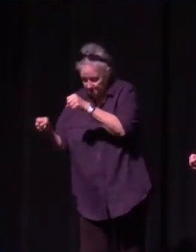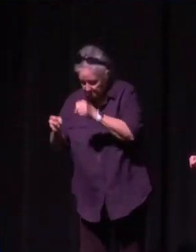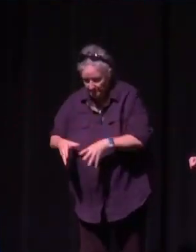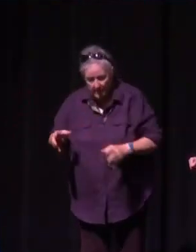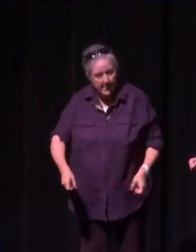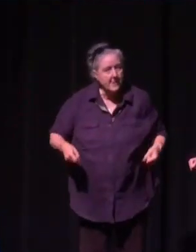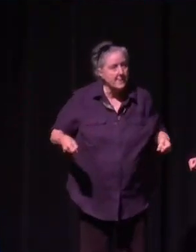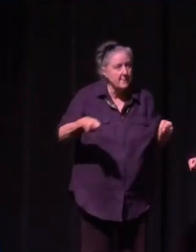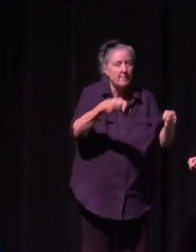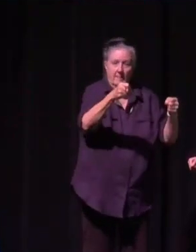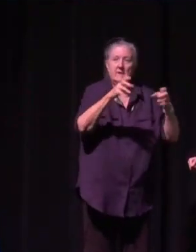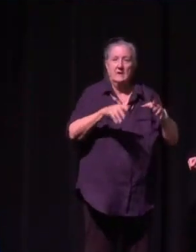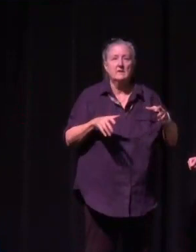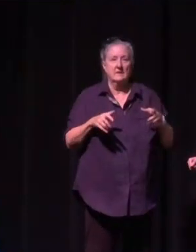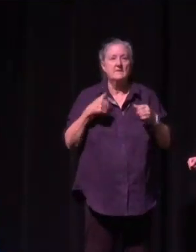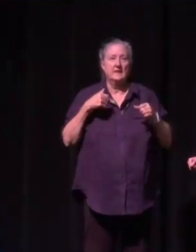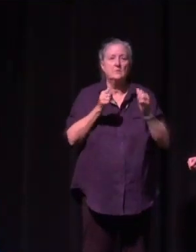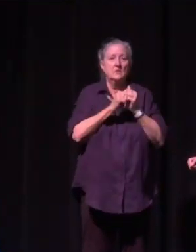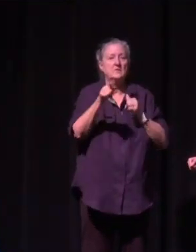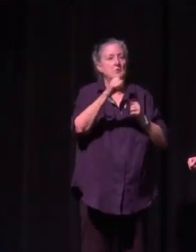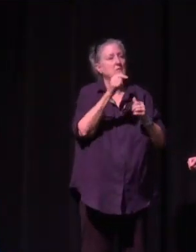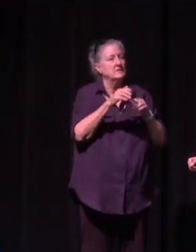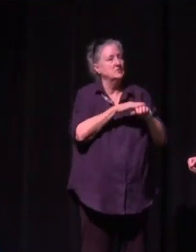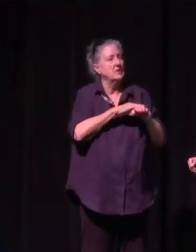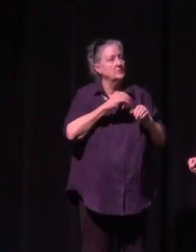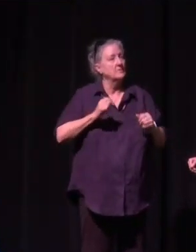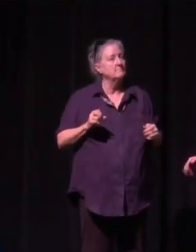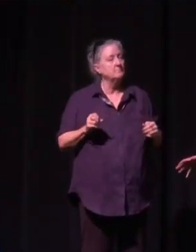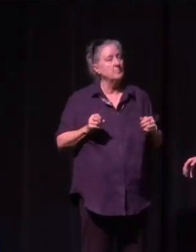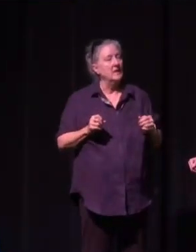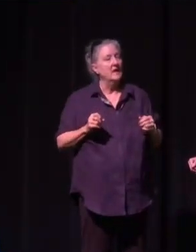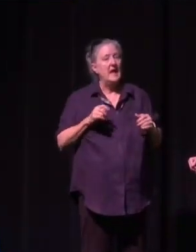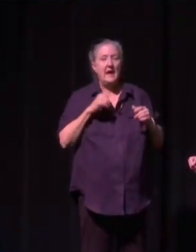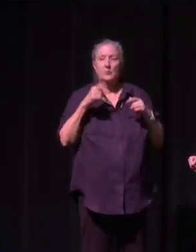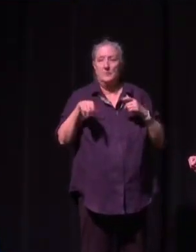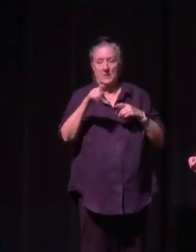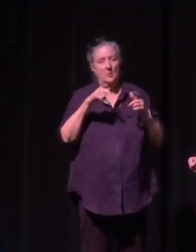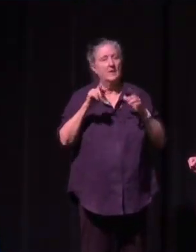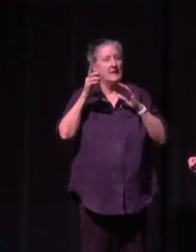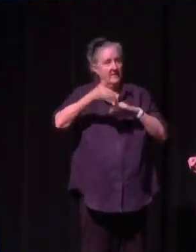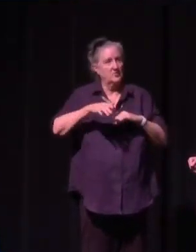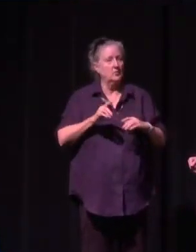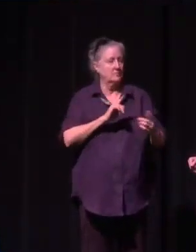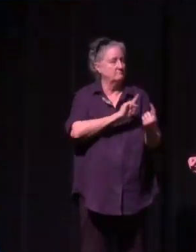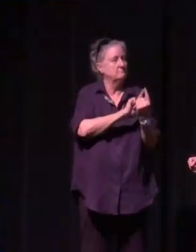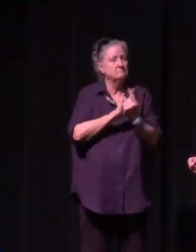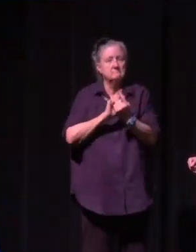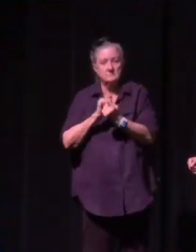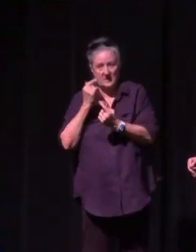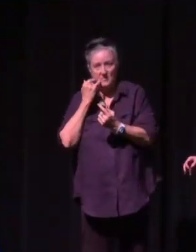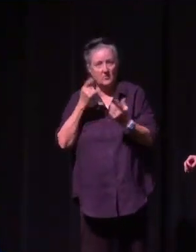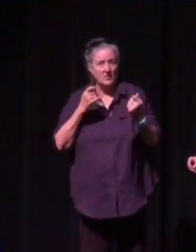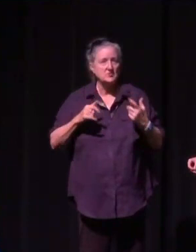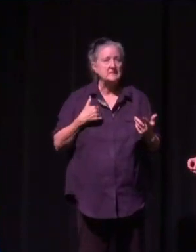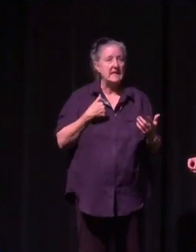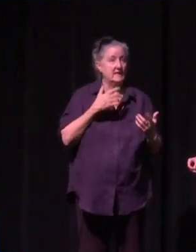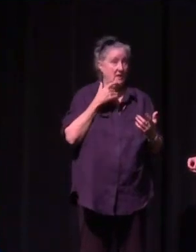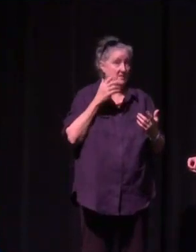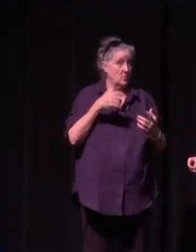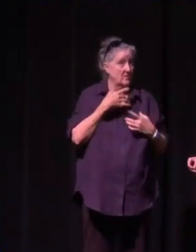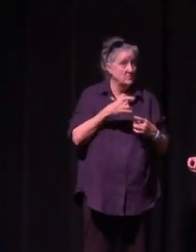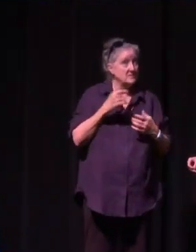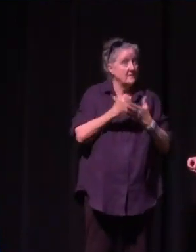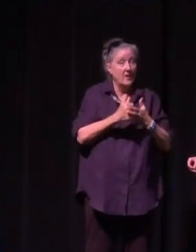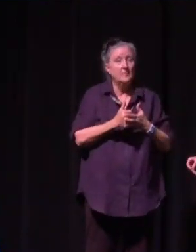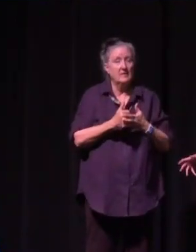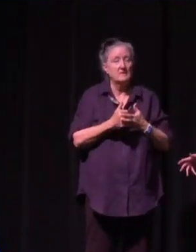bring them with you. They can certainly be with you in the shelters. I'll be around, of course, afterwards for questions. If you're